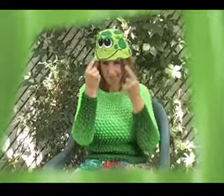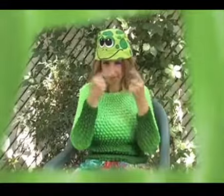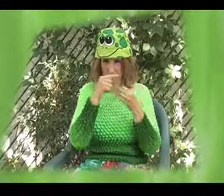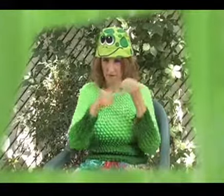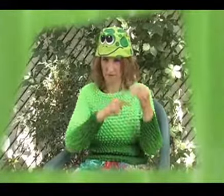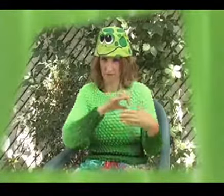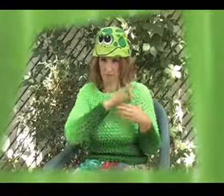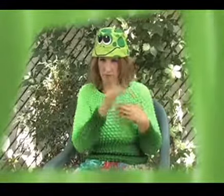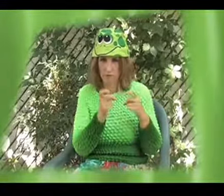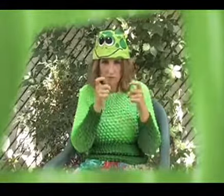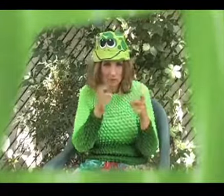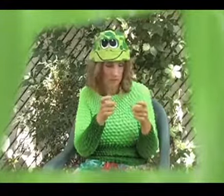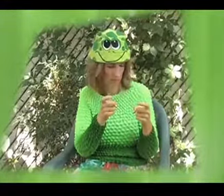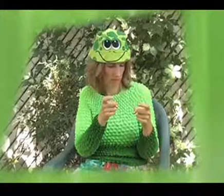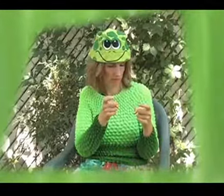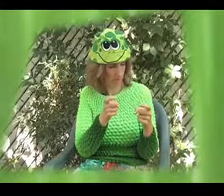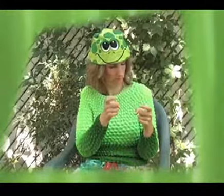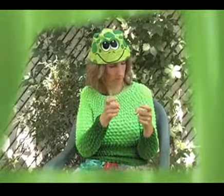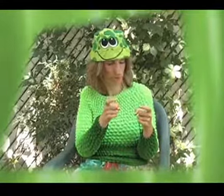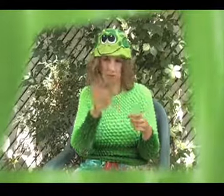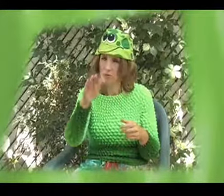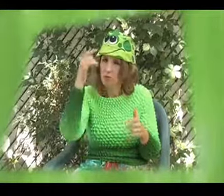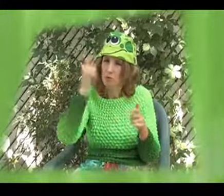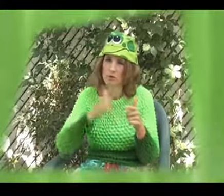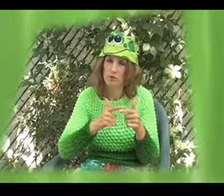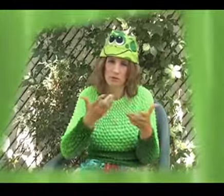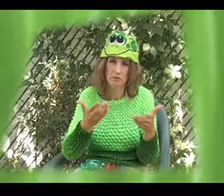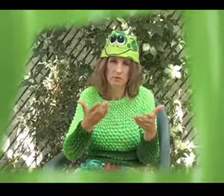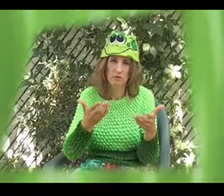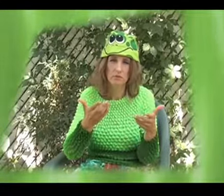Now, thinking about spiritual gifts, brothers and sisters,